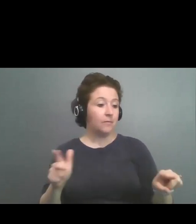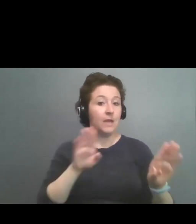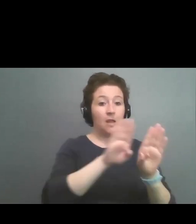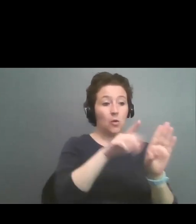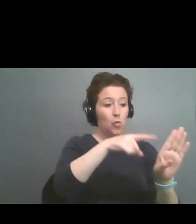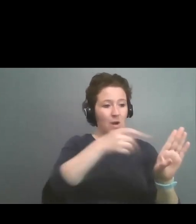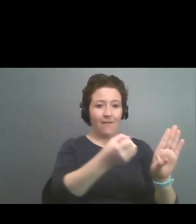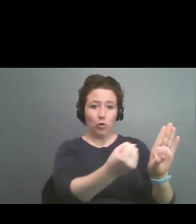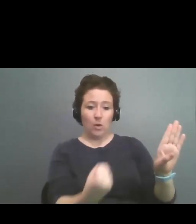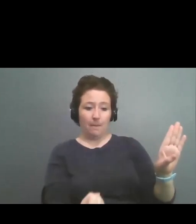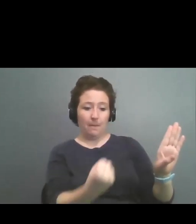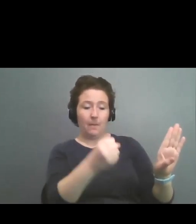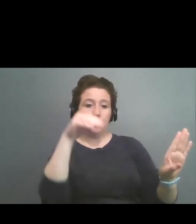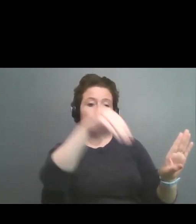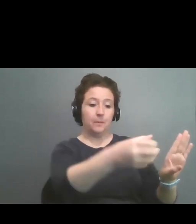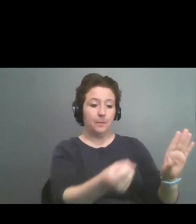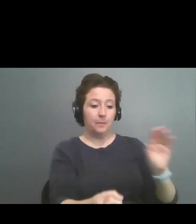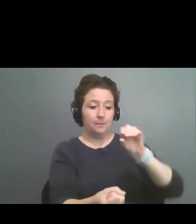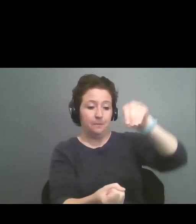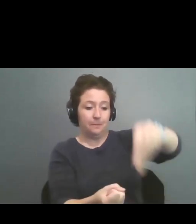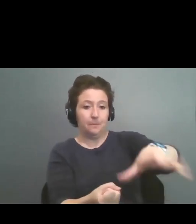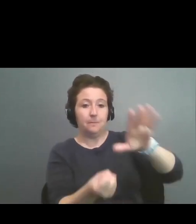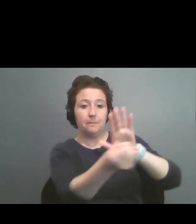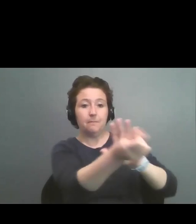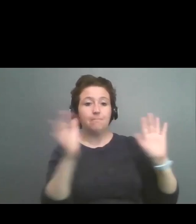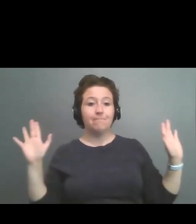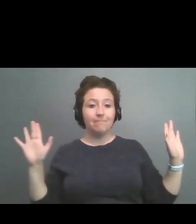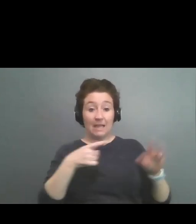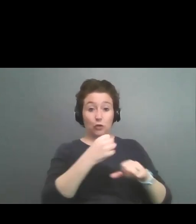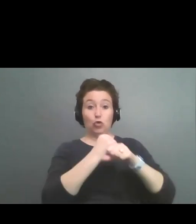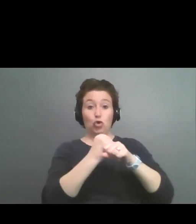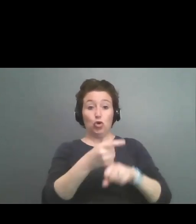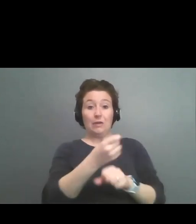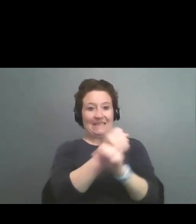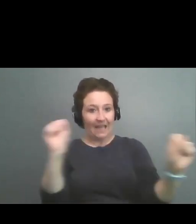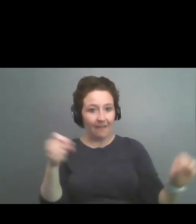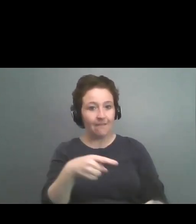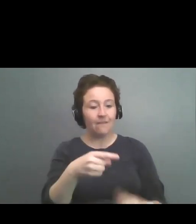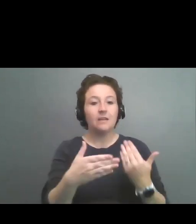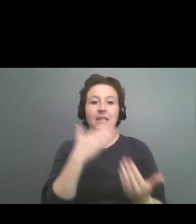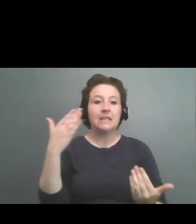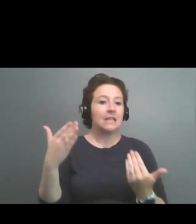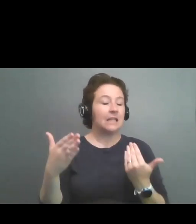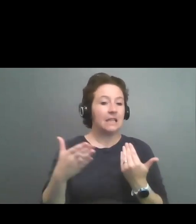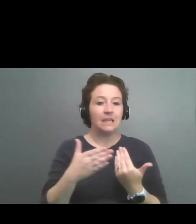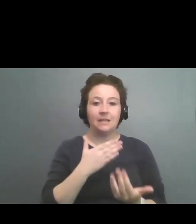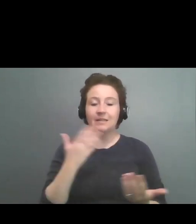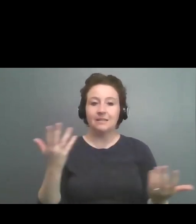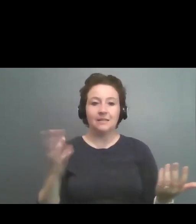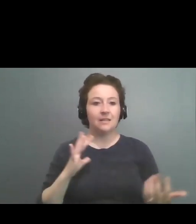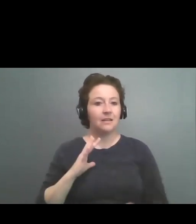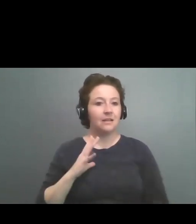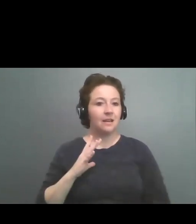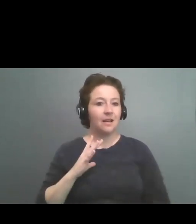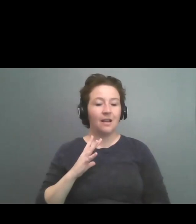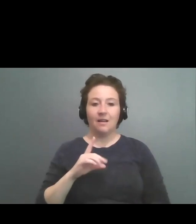drop box. It's under security, so it's safe, it's easy, it's convenient. I